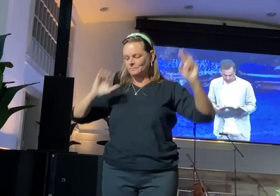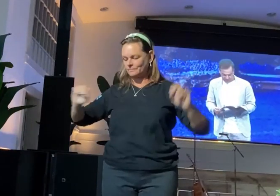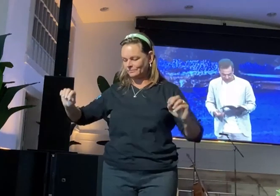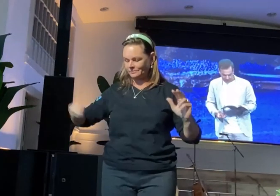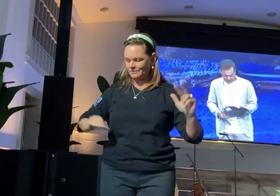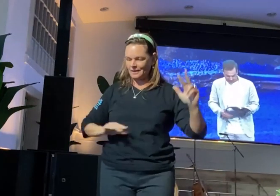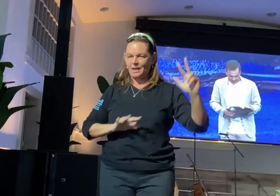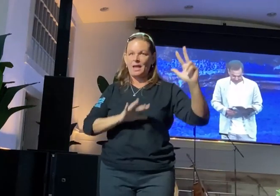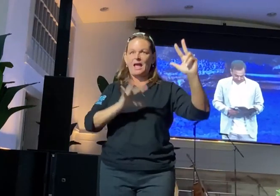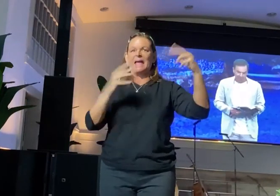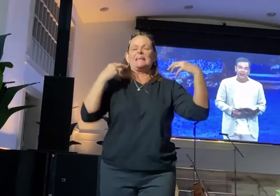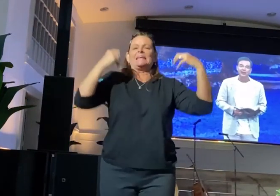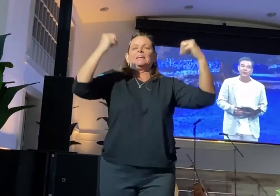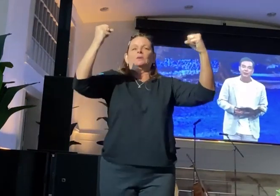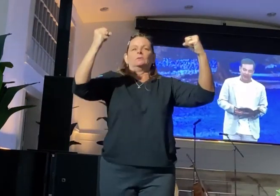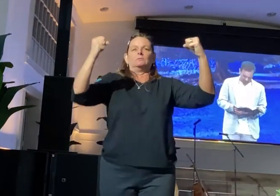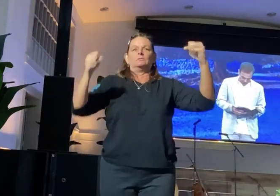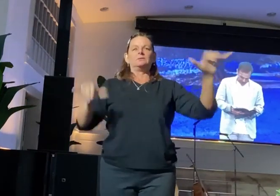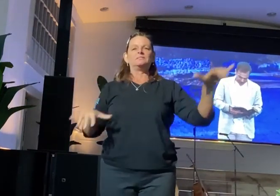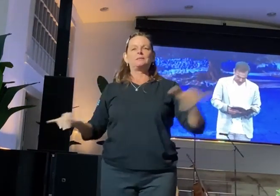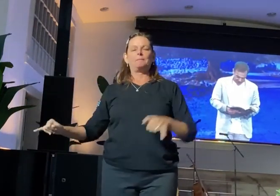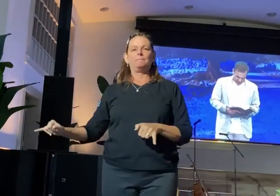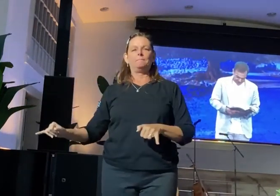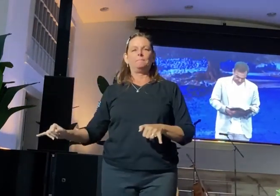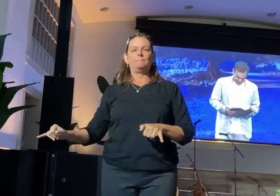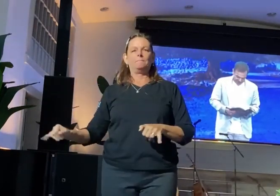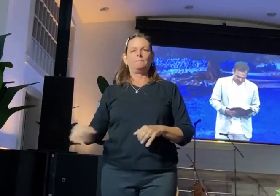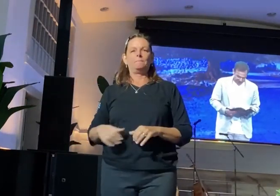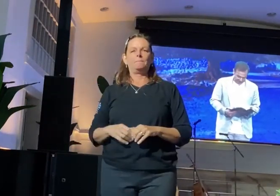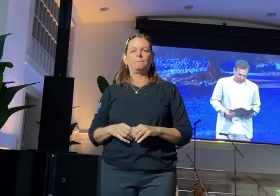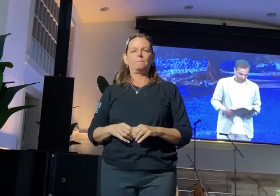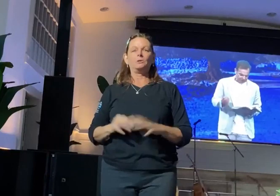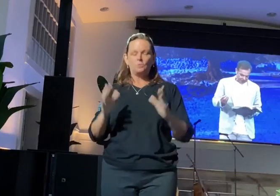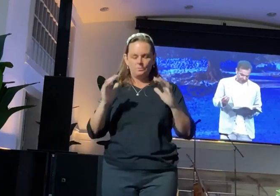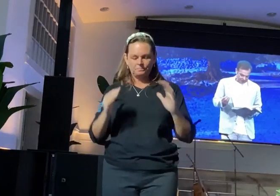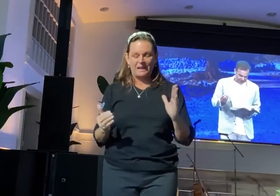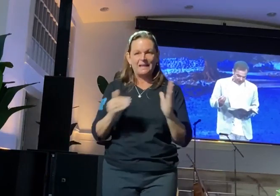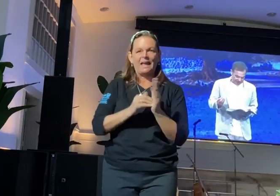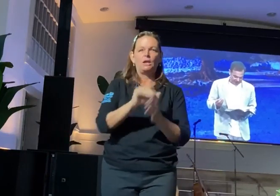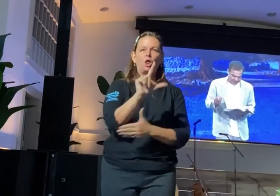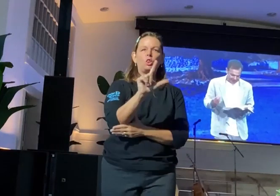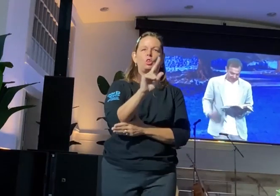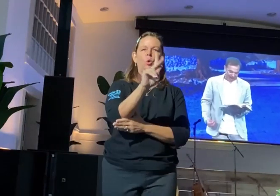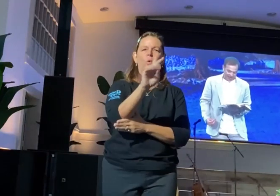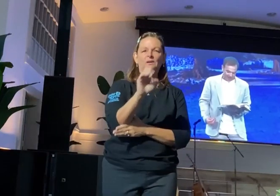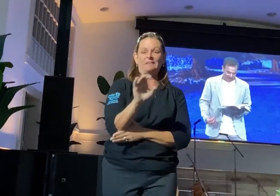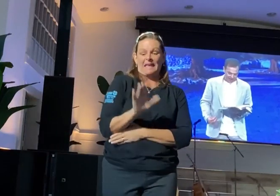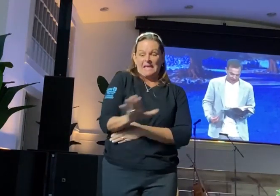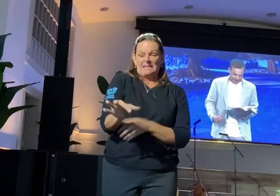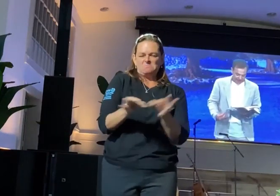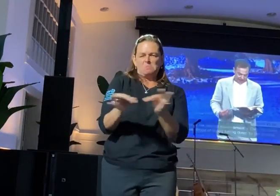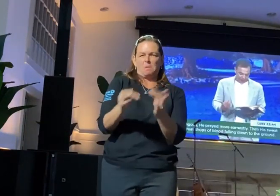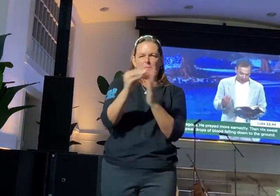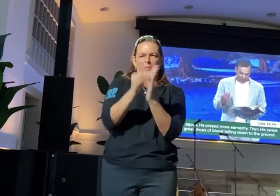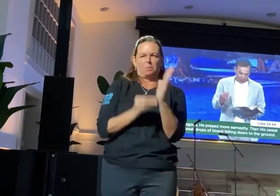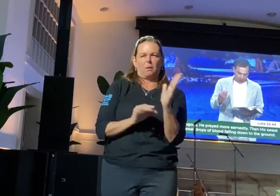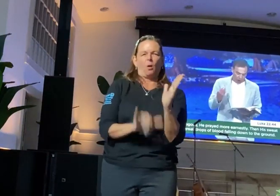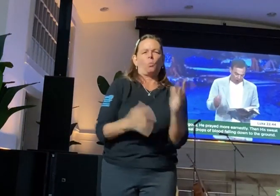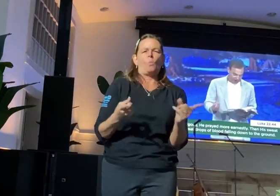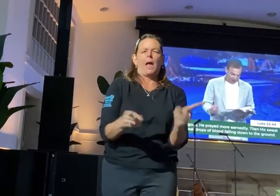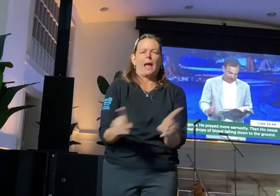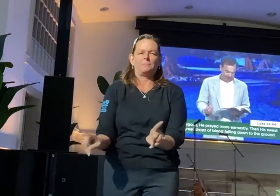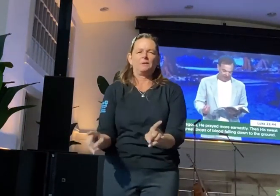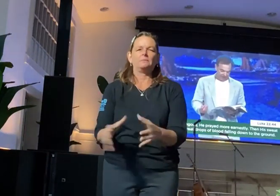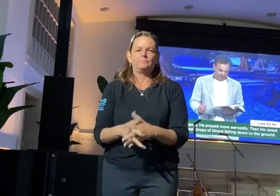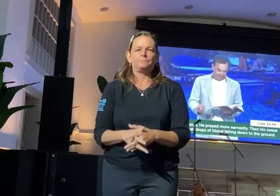the Garden of Gethsemane that we read in Luke's account is found in chapter 22. Luke says, "And being in agony, he prayed